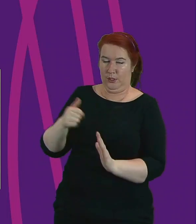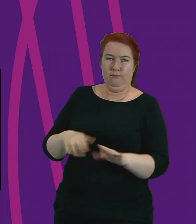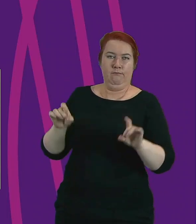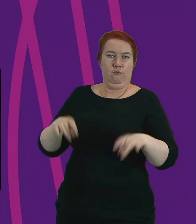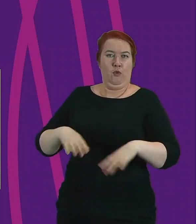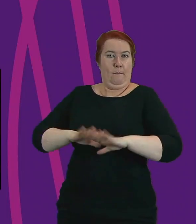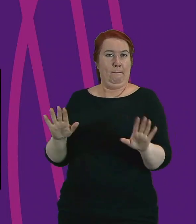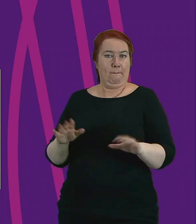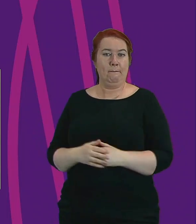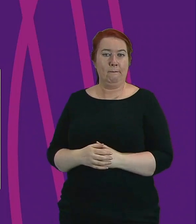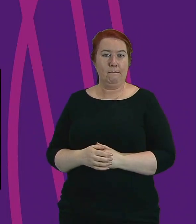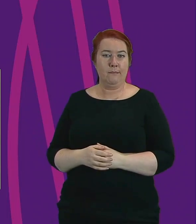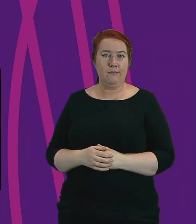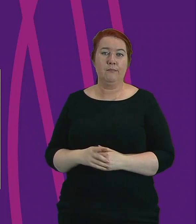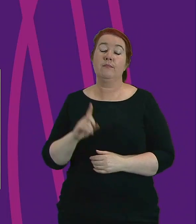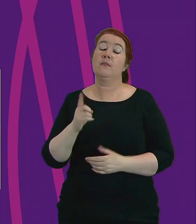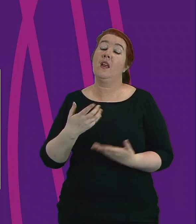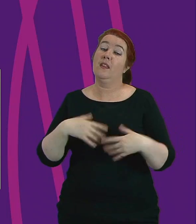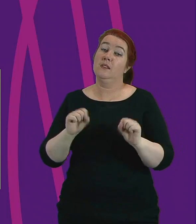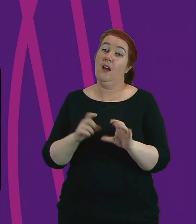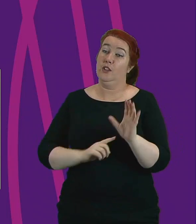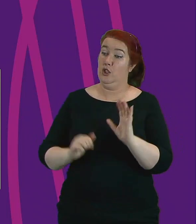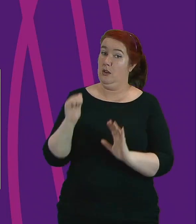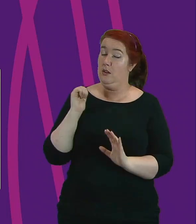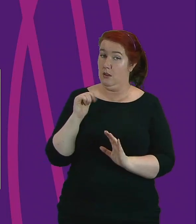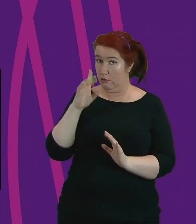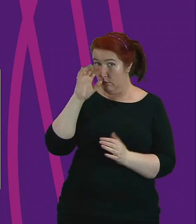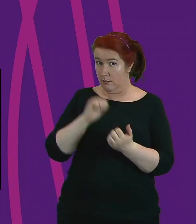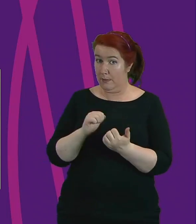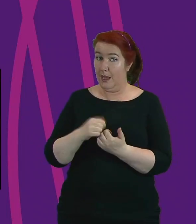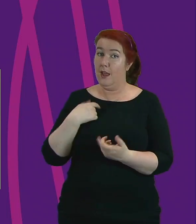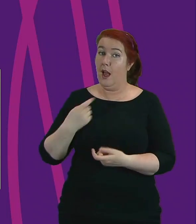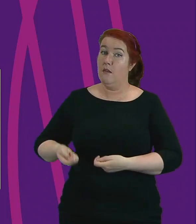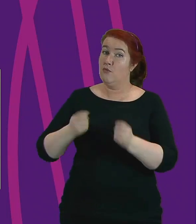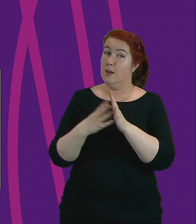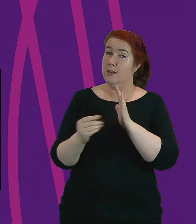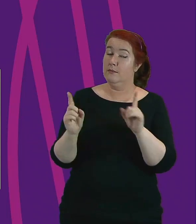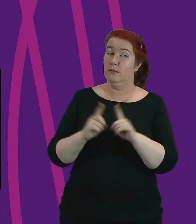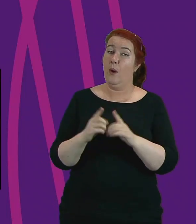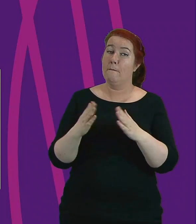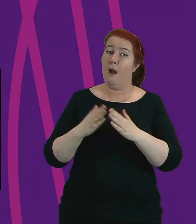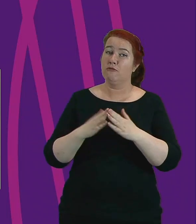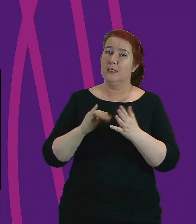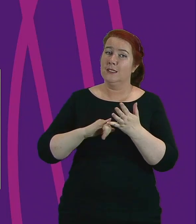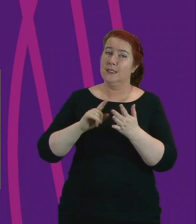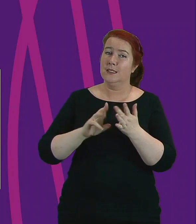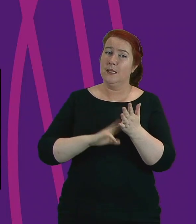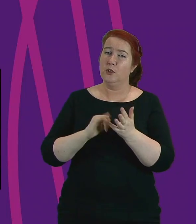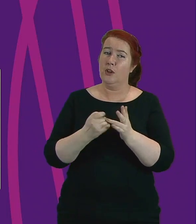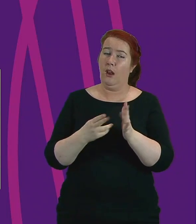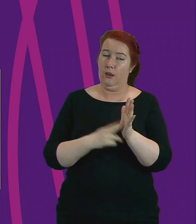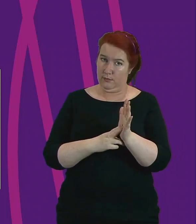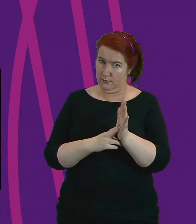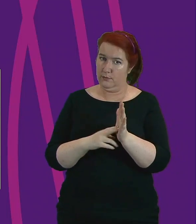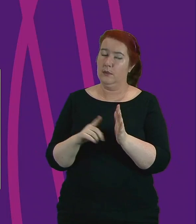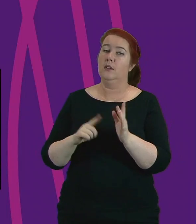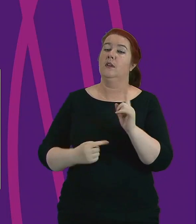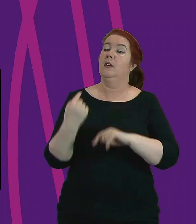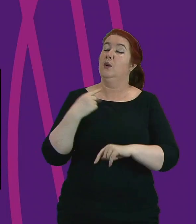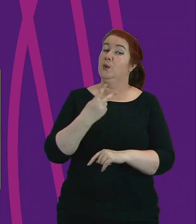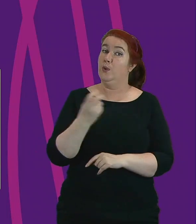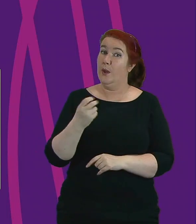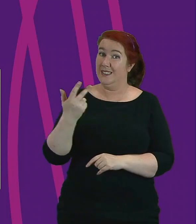Officer, near the start of the year, you may recall that I brought the case of Margaret Simpson to the attention of the Cabinet Secretary. In 2018, Margaret had